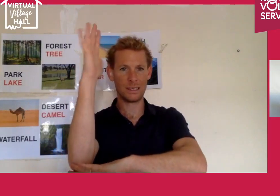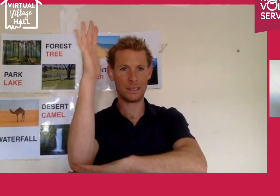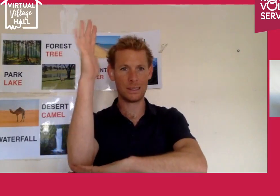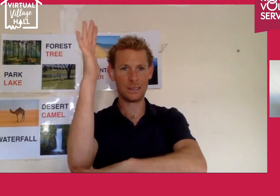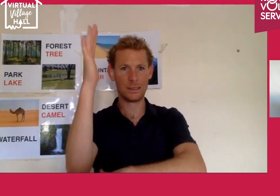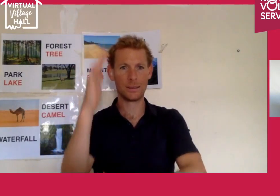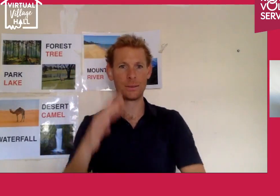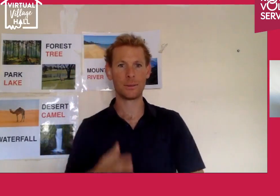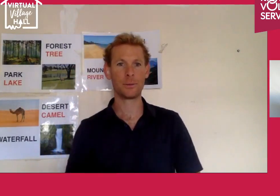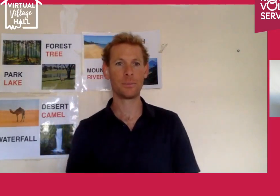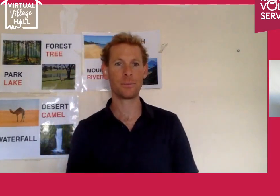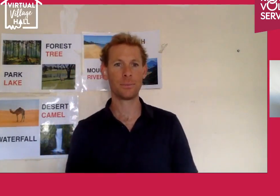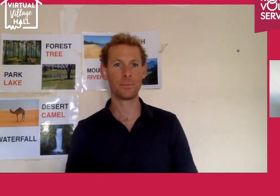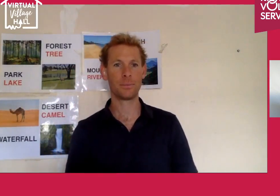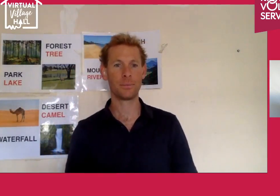Tree.